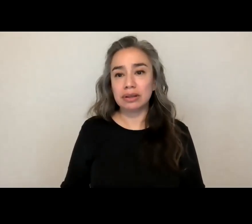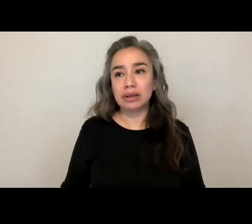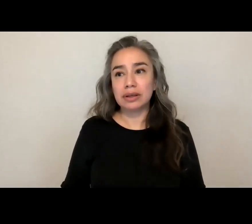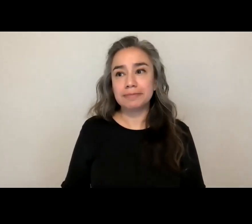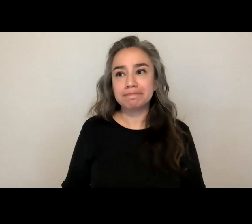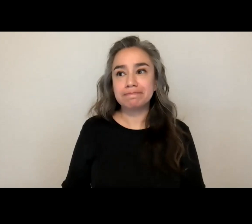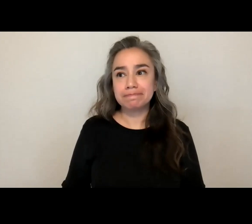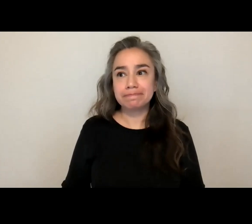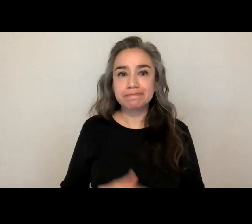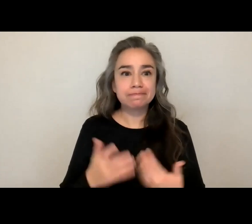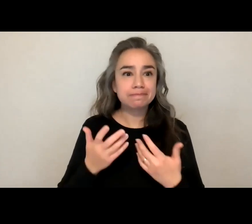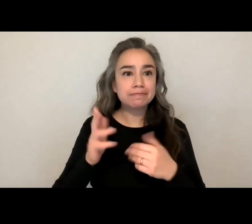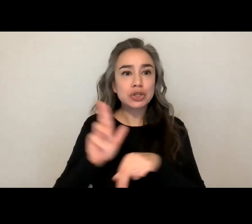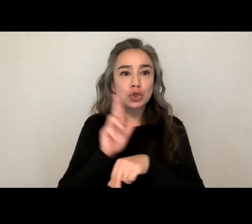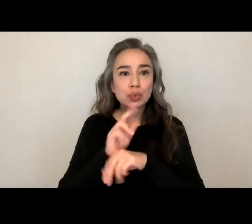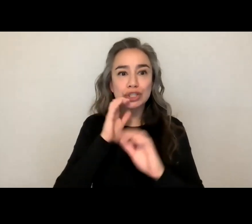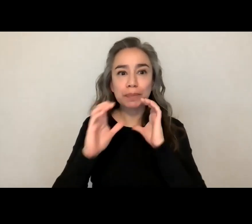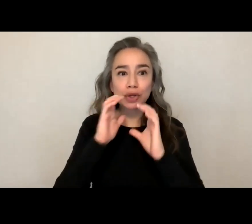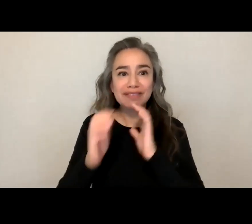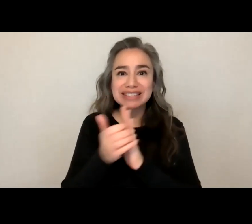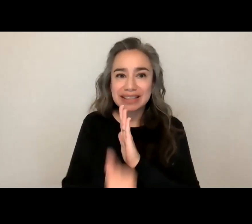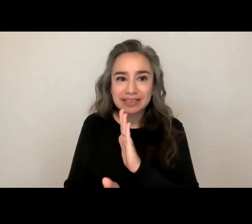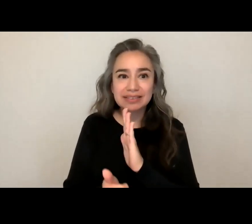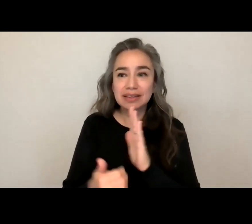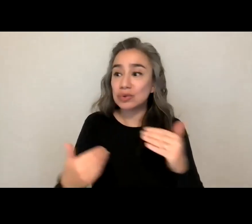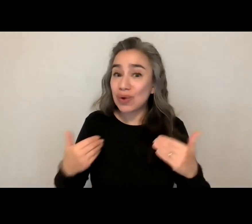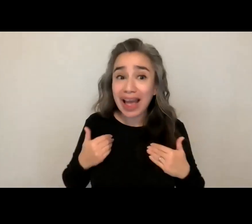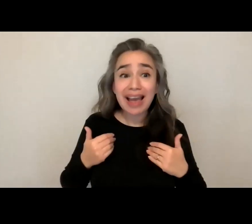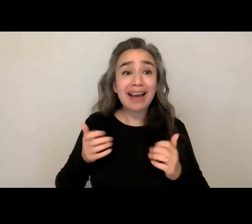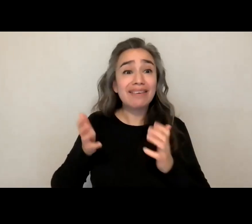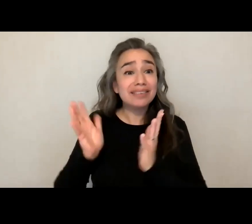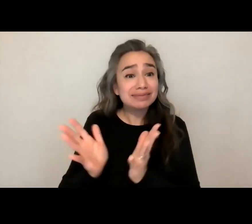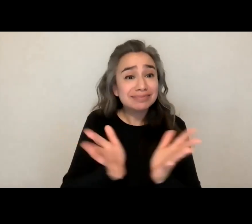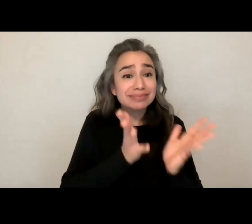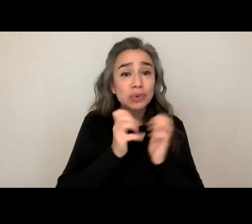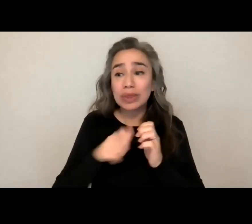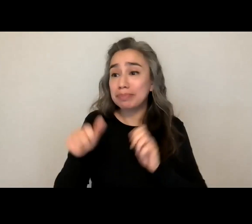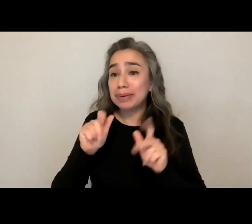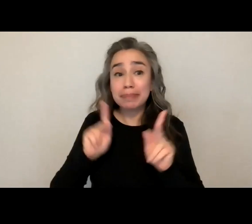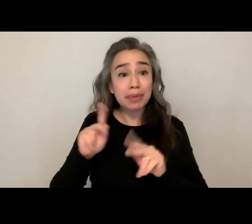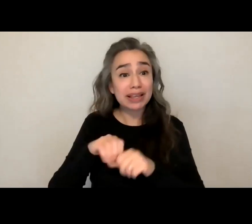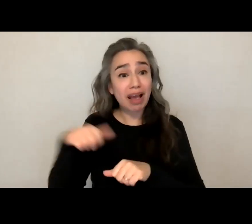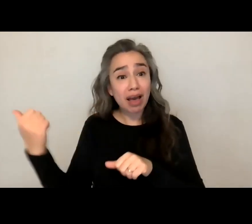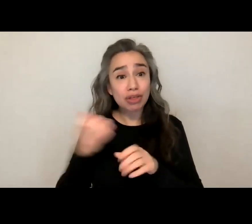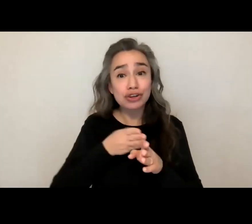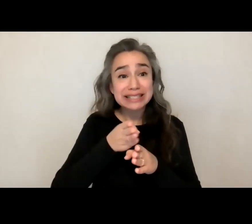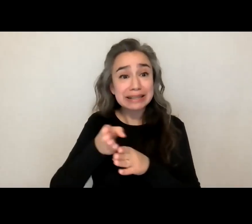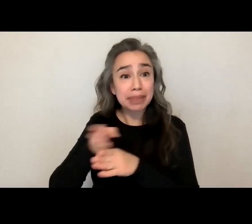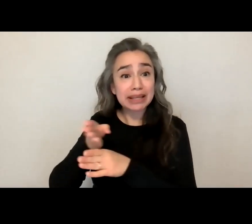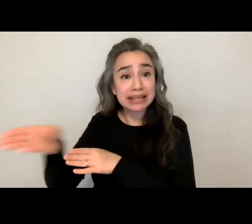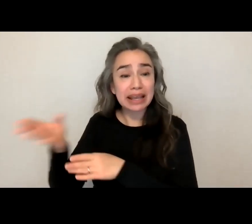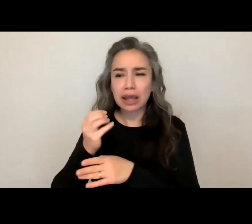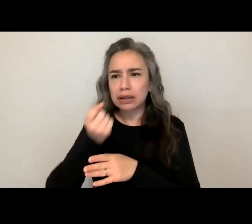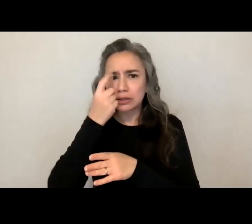sort of use our communicative skills to have those conversations with folks in other disciplines, and then really sort of understanding what it is that